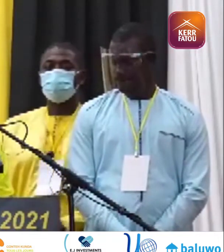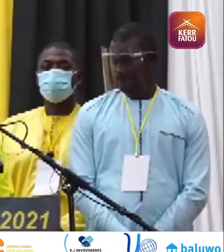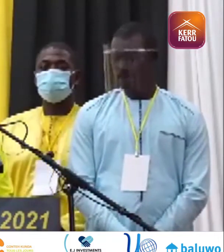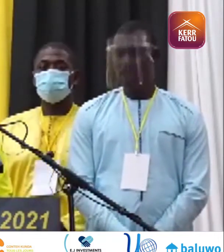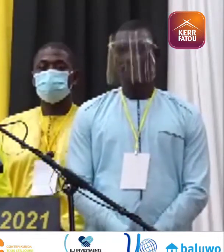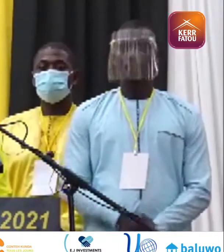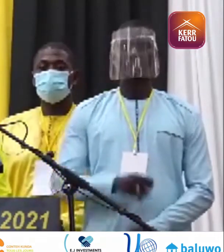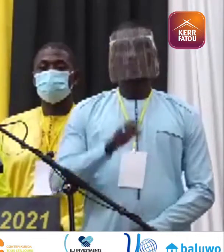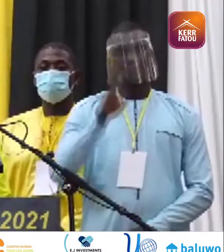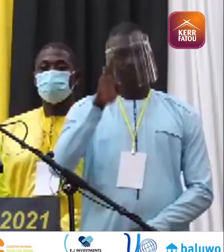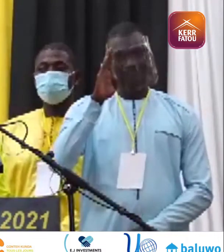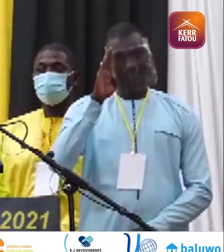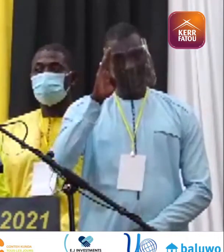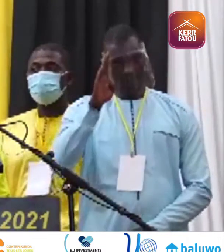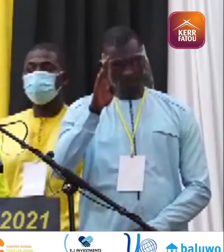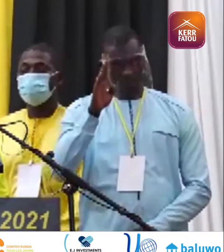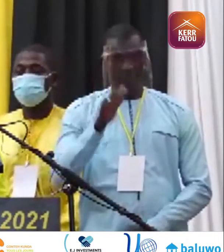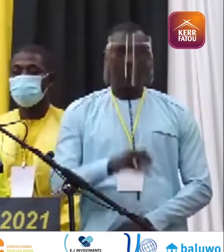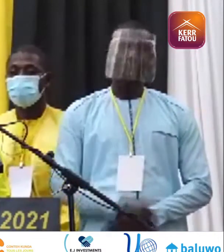Thank you very much.